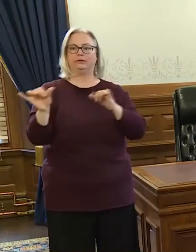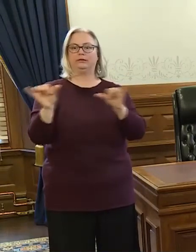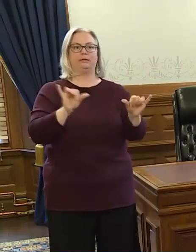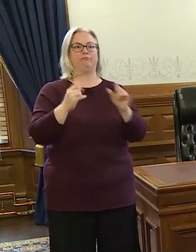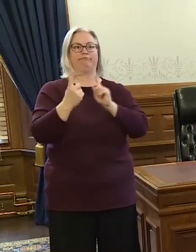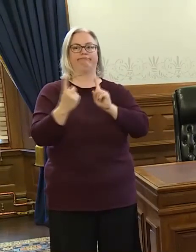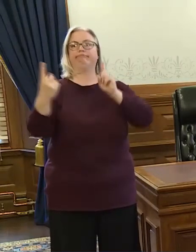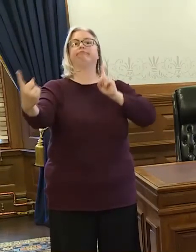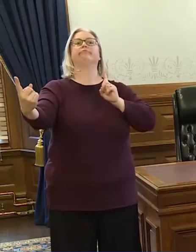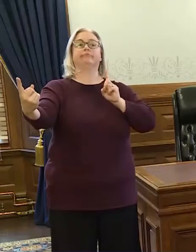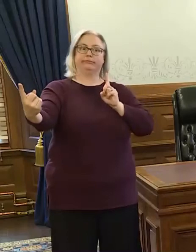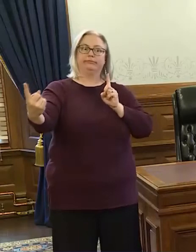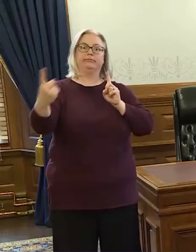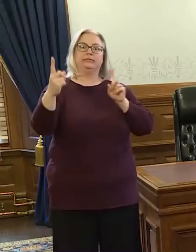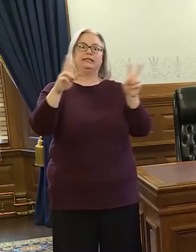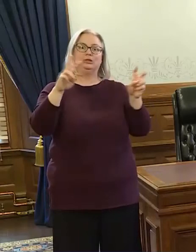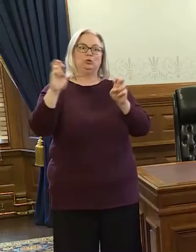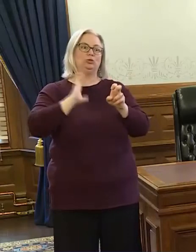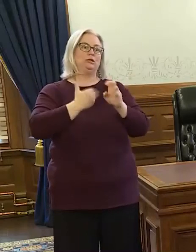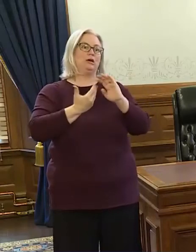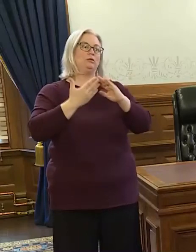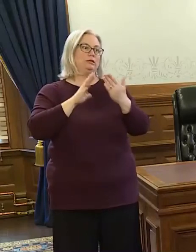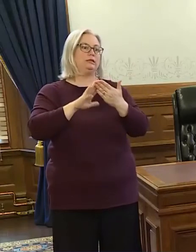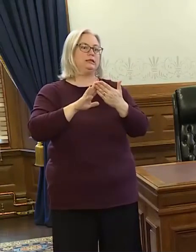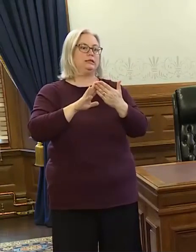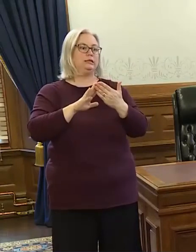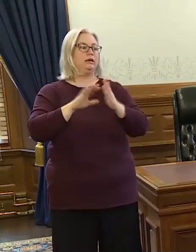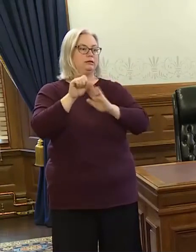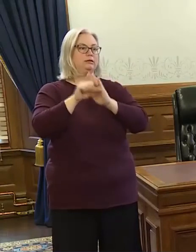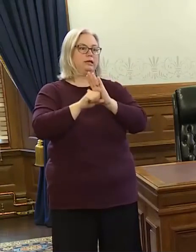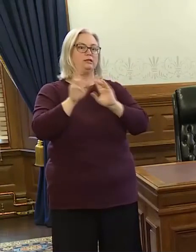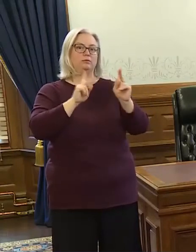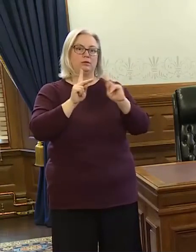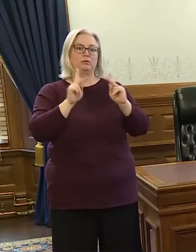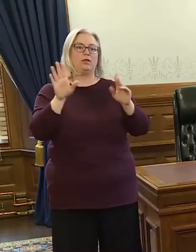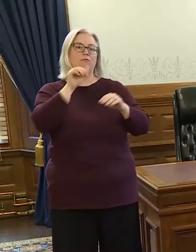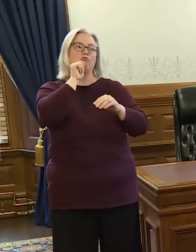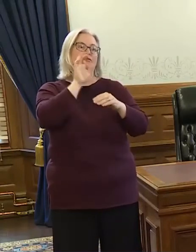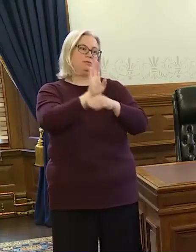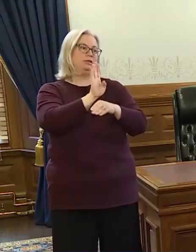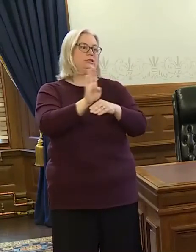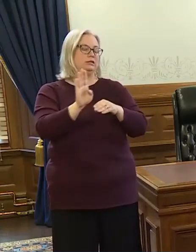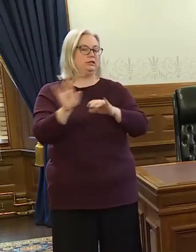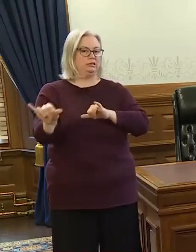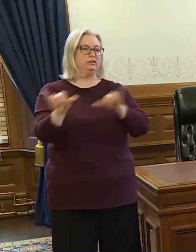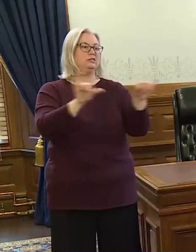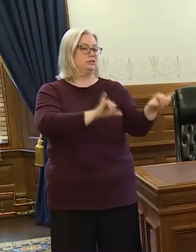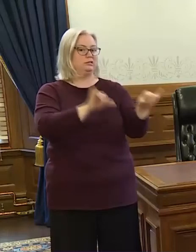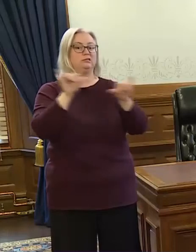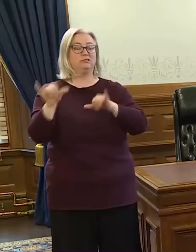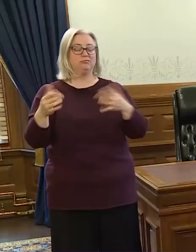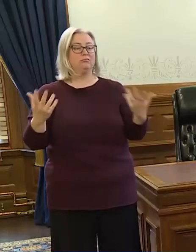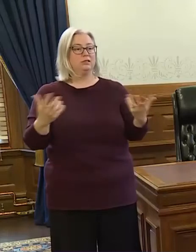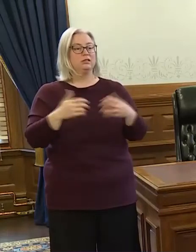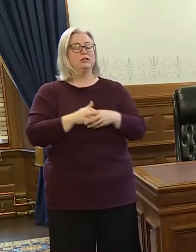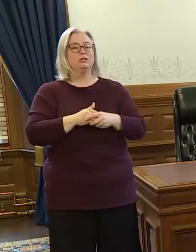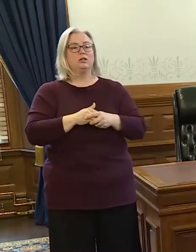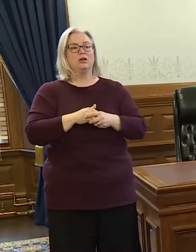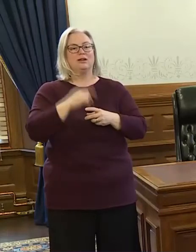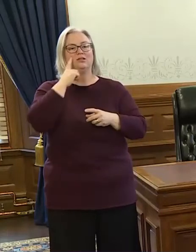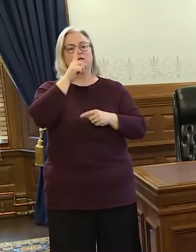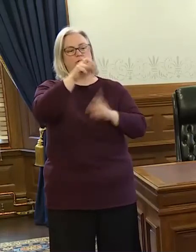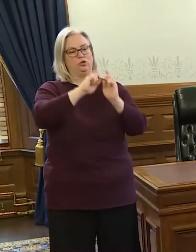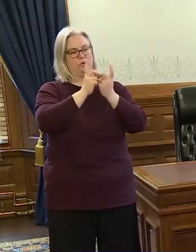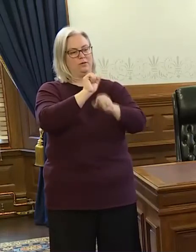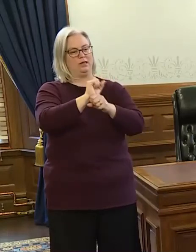social distancing issues in our state buildings as people do in their private businesses. So I was over at Department